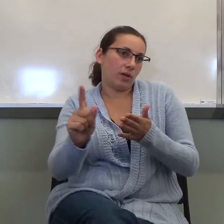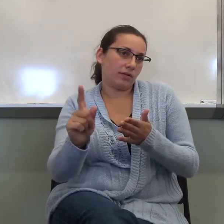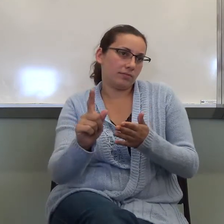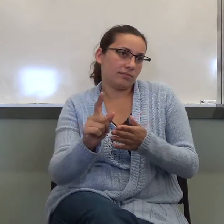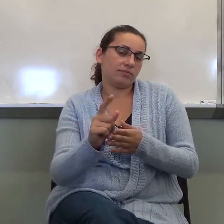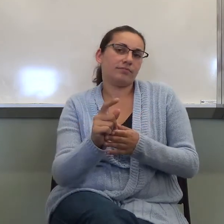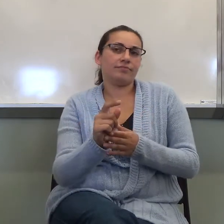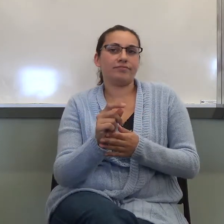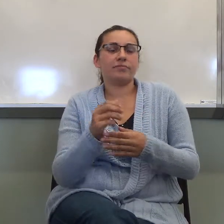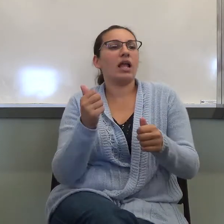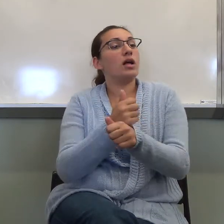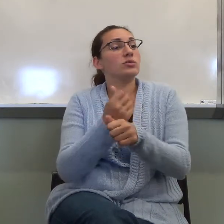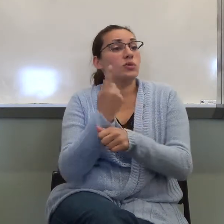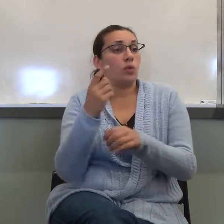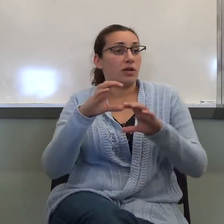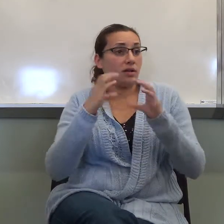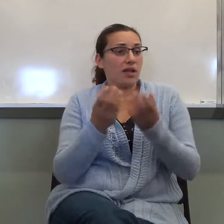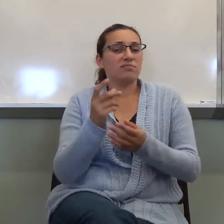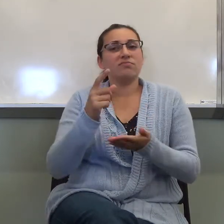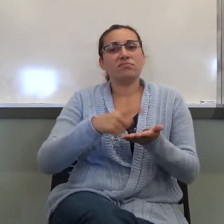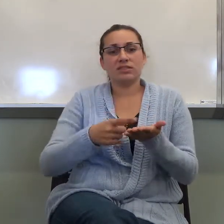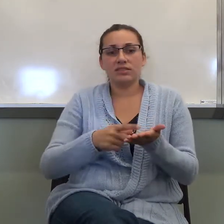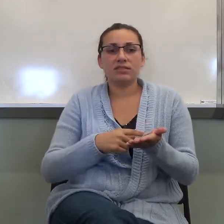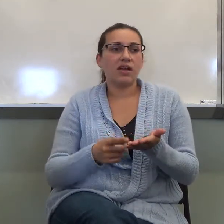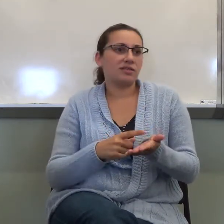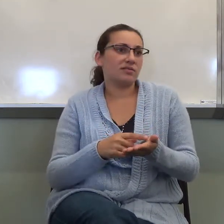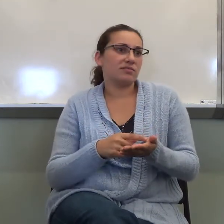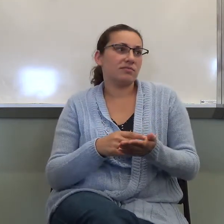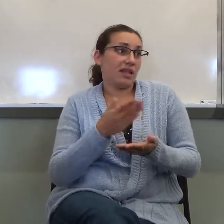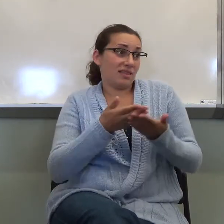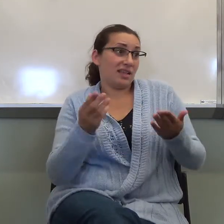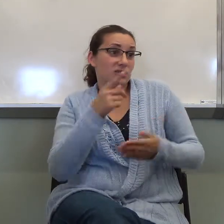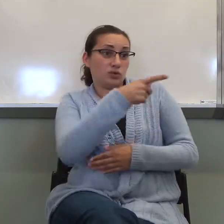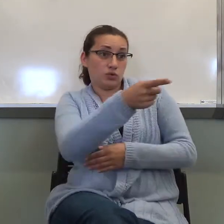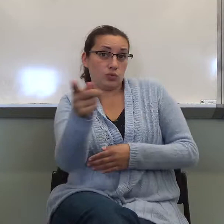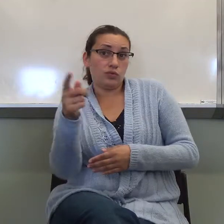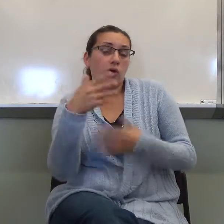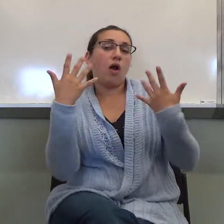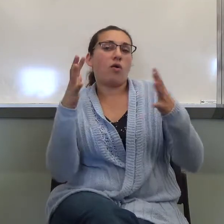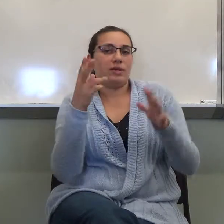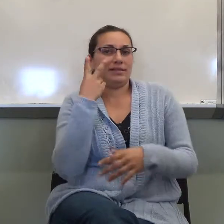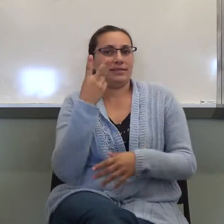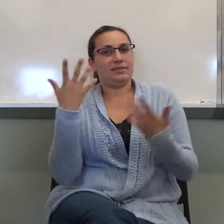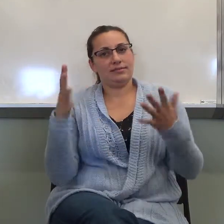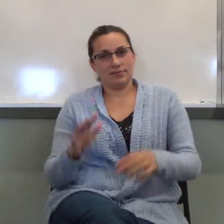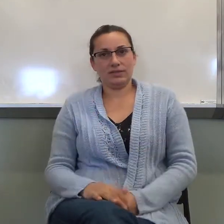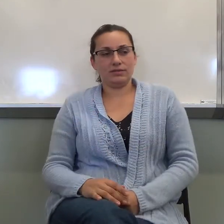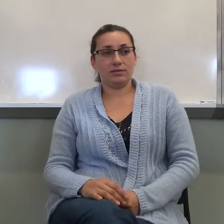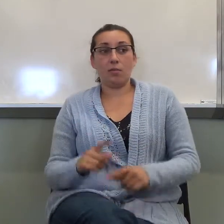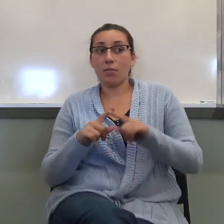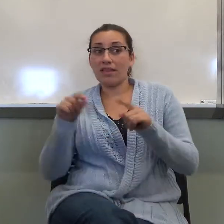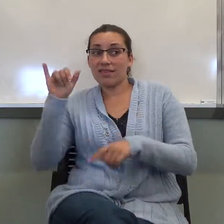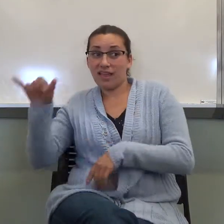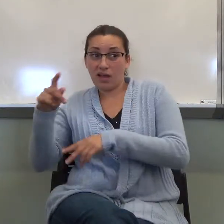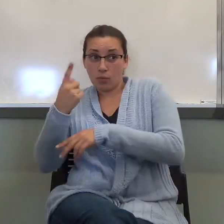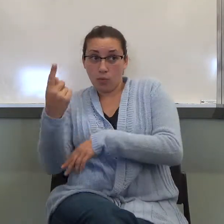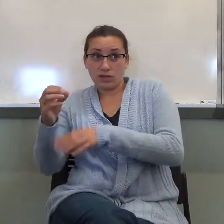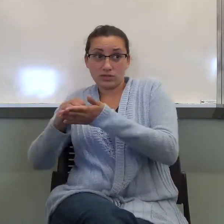that Algebra 1 class that you have already seen twice before, and they have not. So right